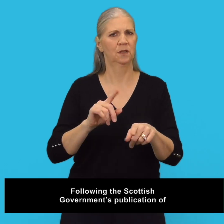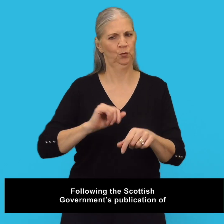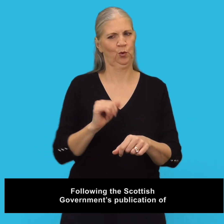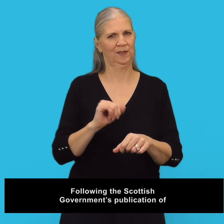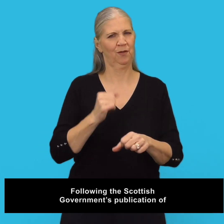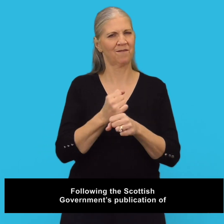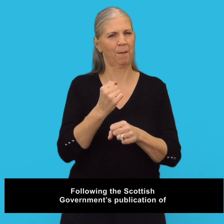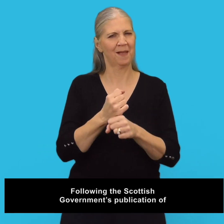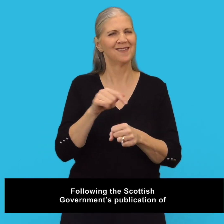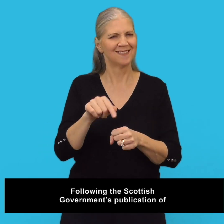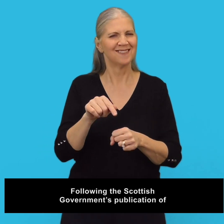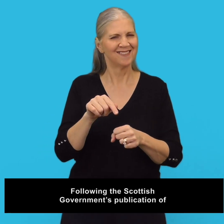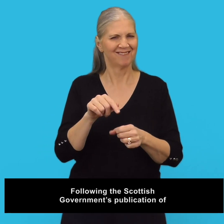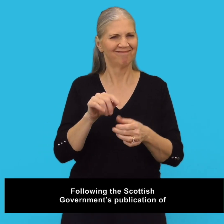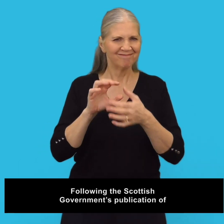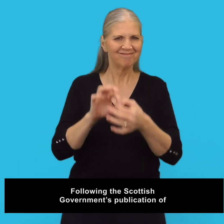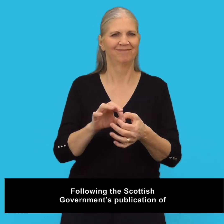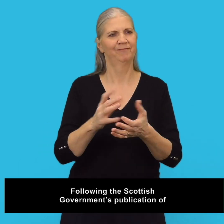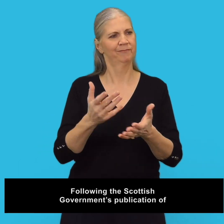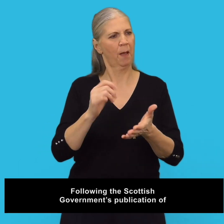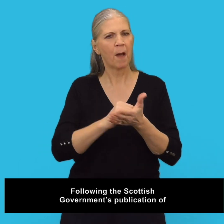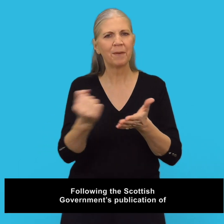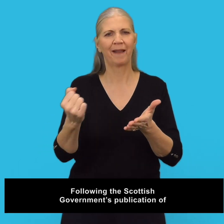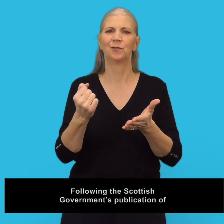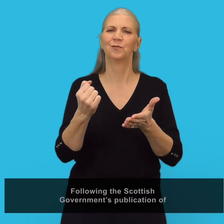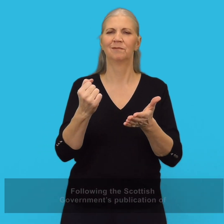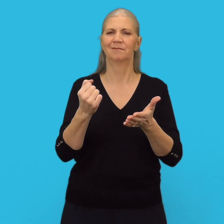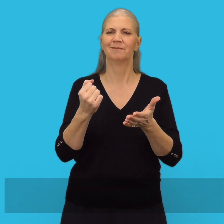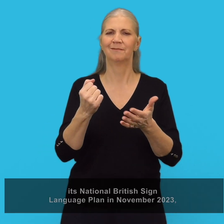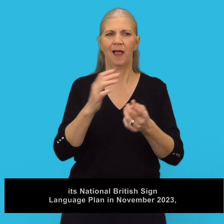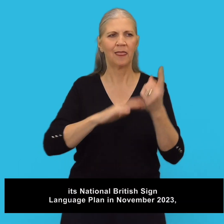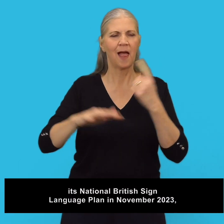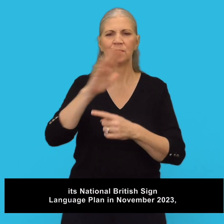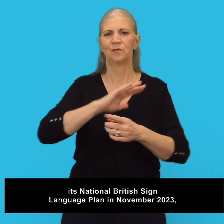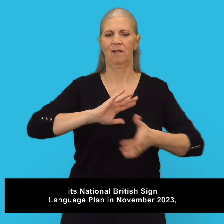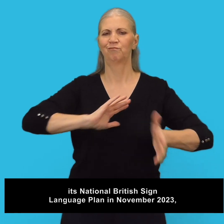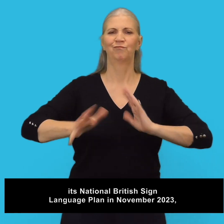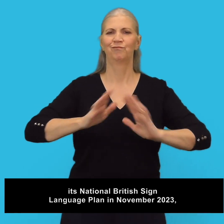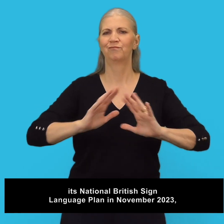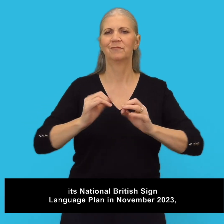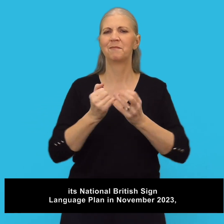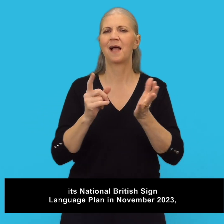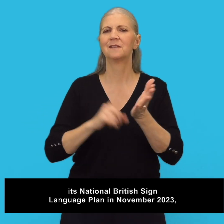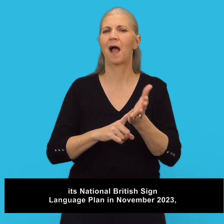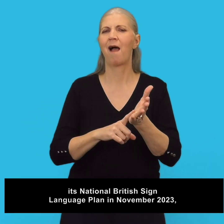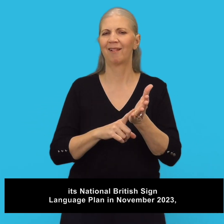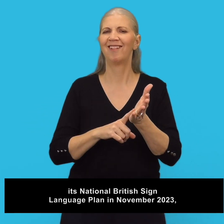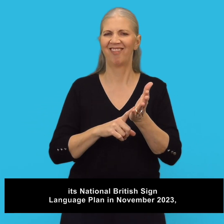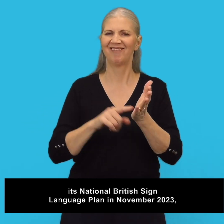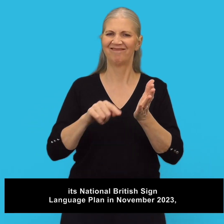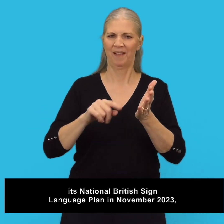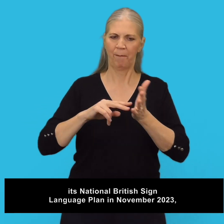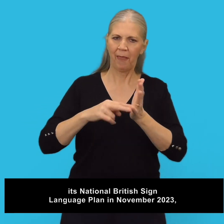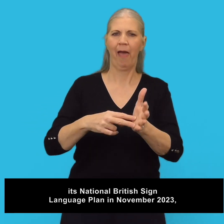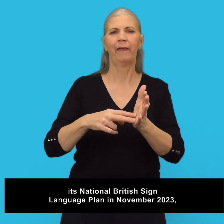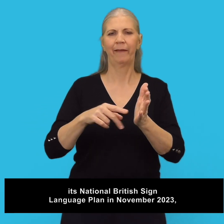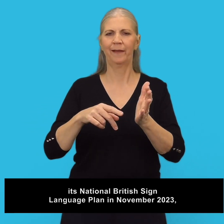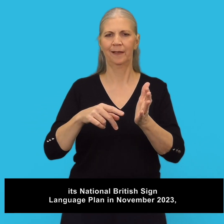Following the Scottish Government's publication of its National British Sign Language Plan in